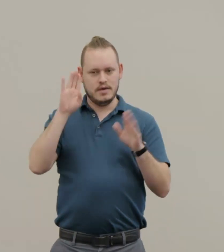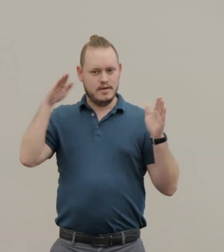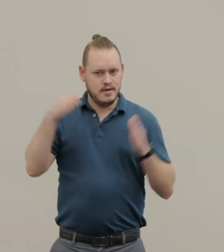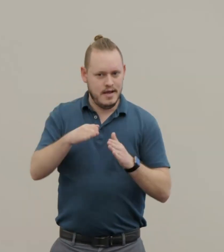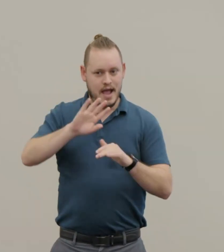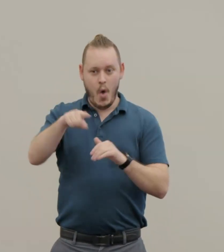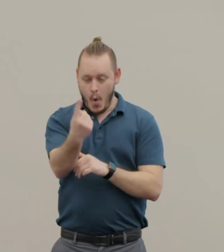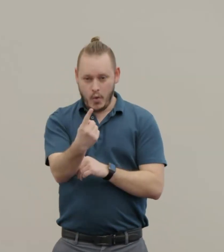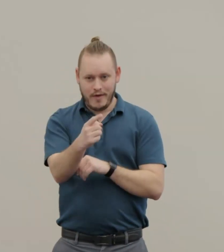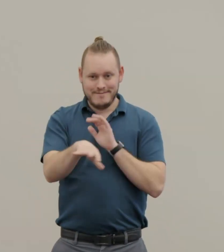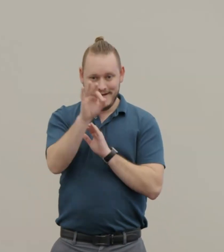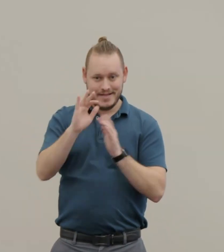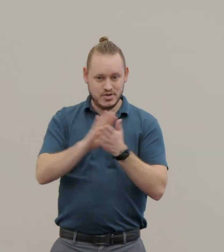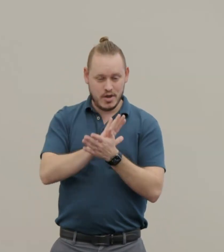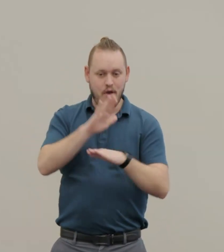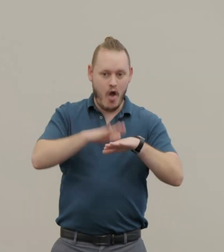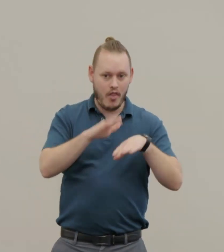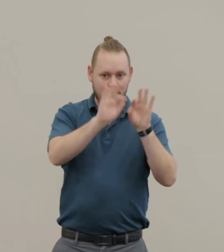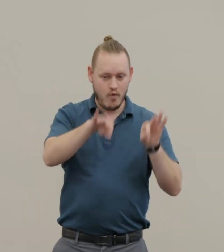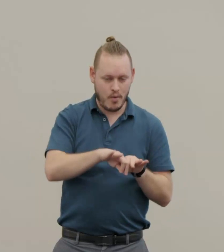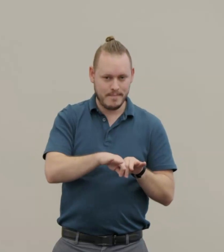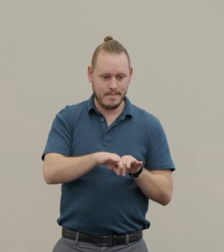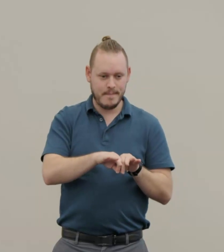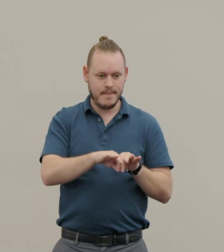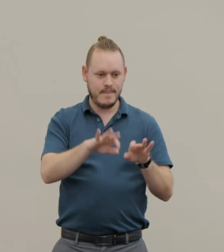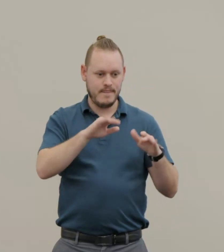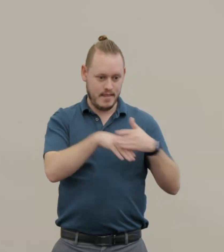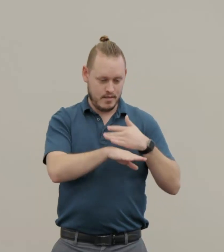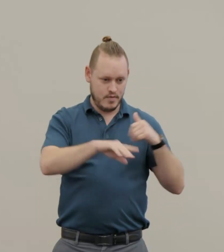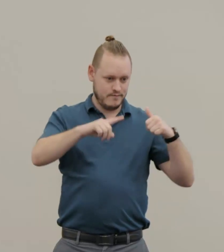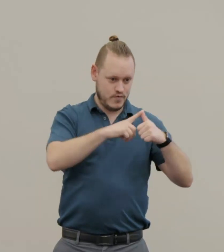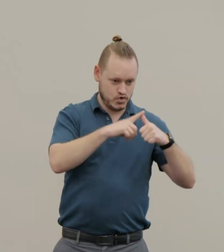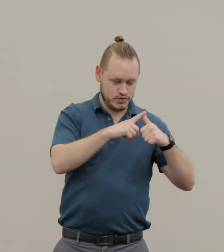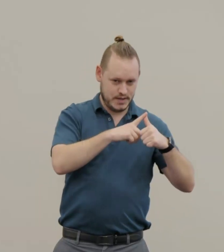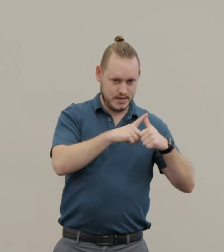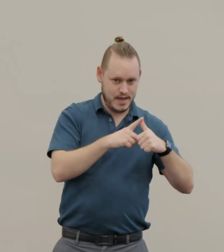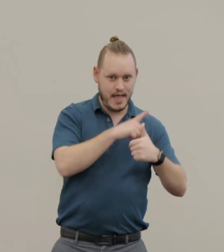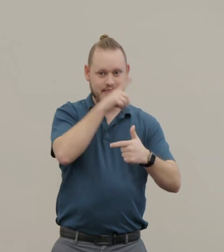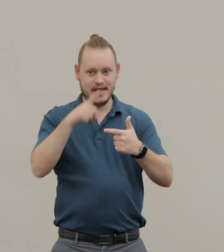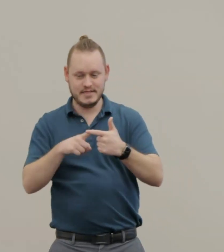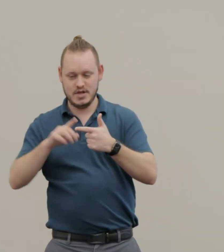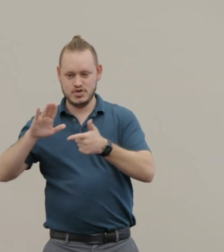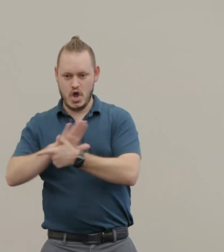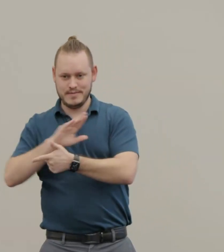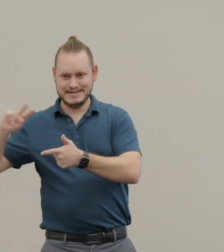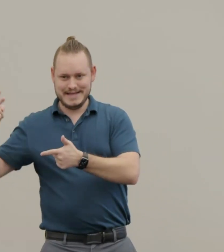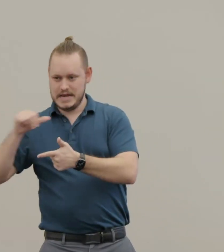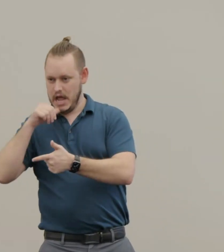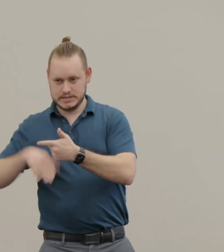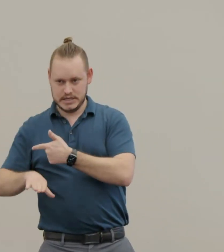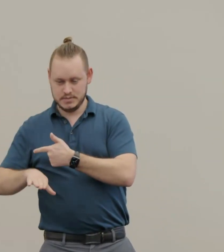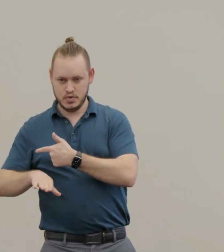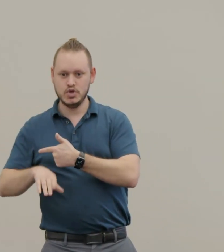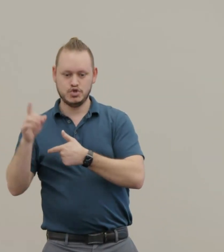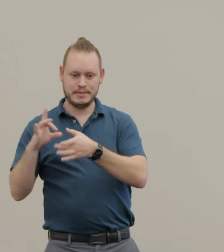find that document is the form, so that the form is the first thing and the web form is the first thing and the document is the second thing. And